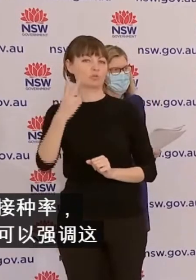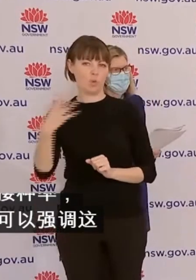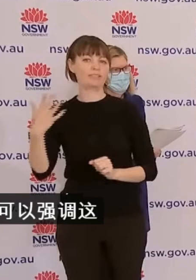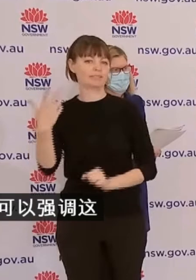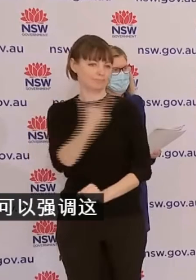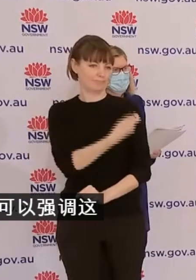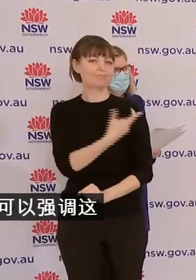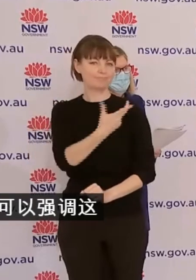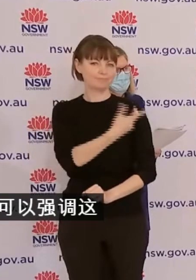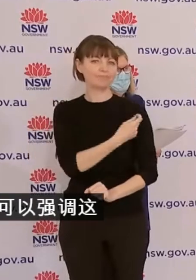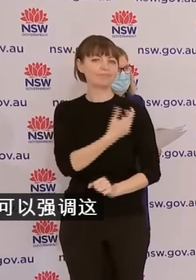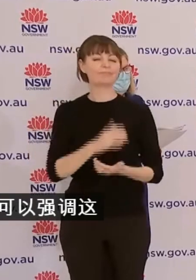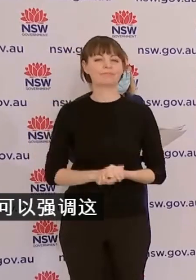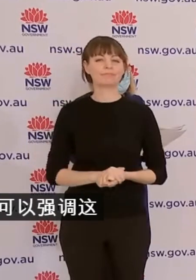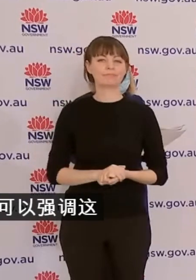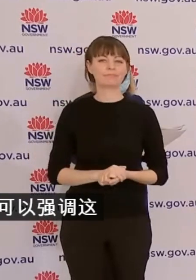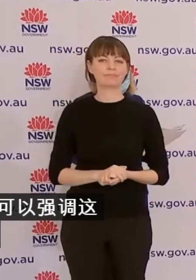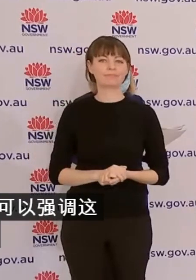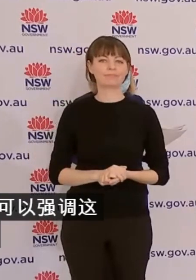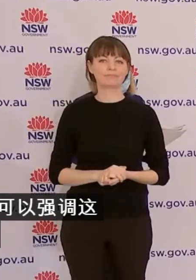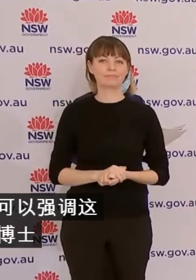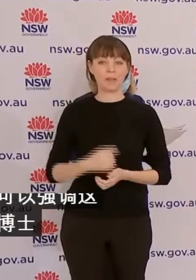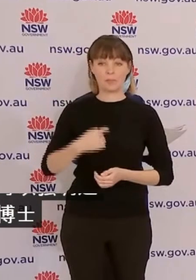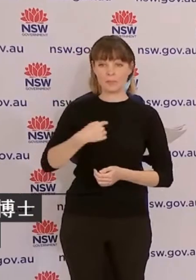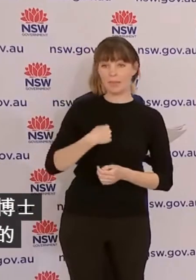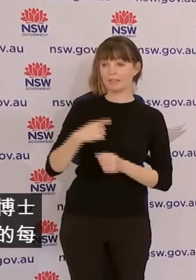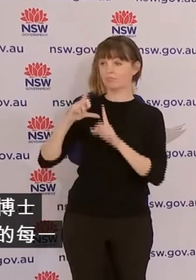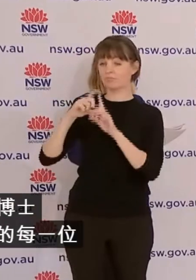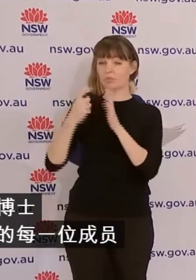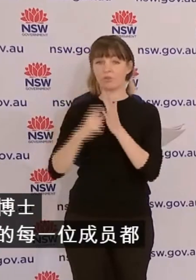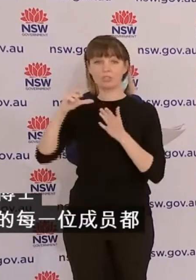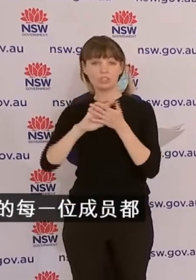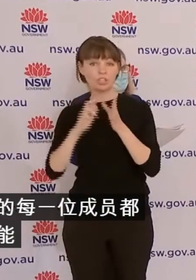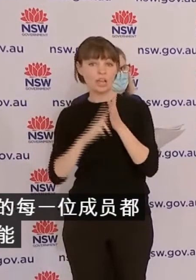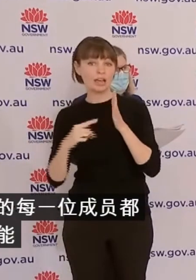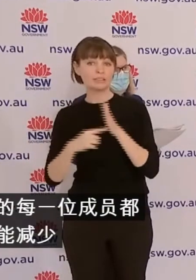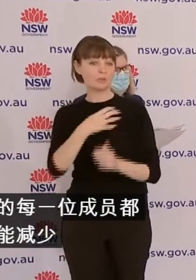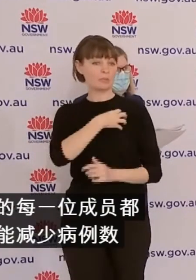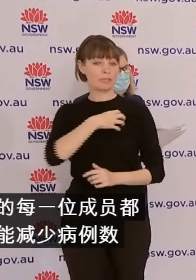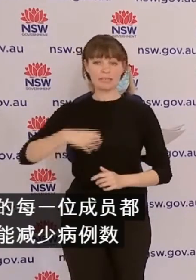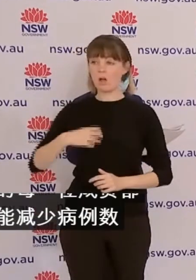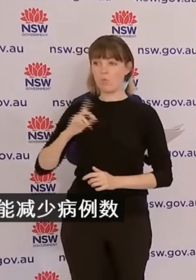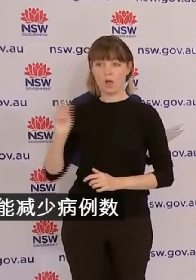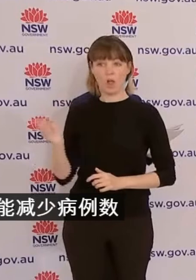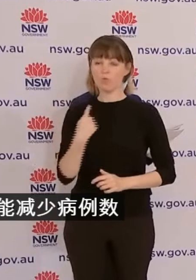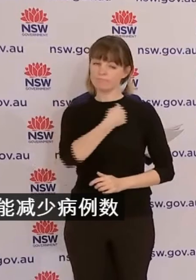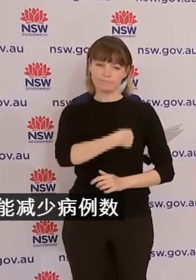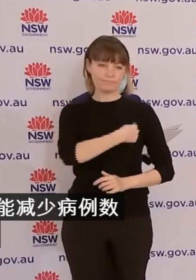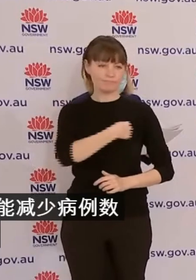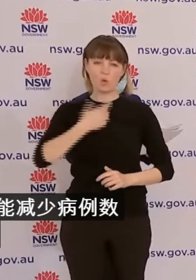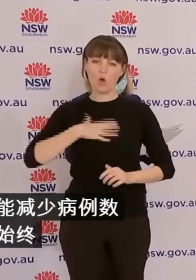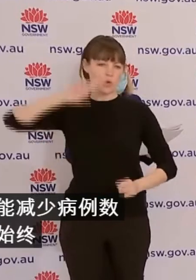point? Myself, the Minister, Dr Chan, every single member of our government is committed to reducing the case numbers as much as we